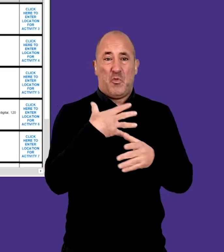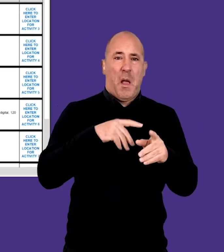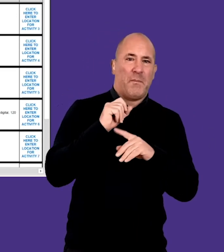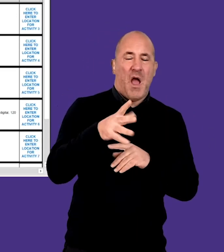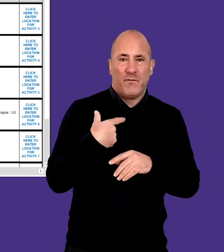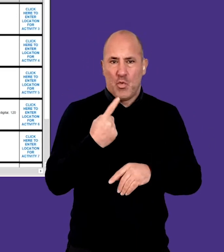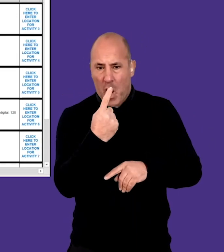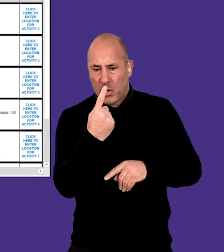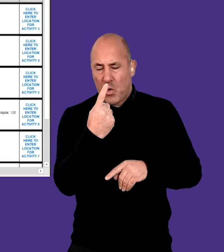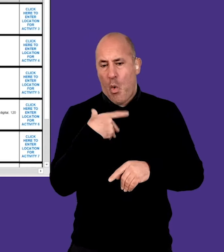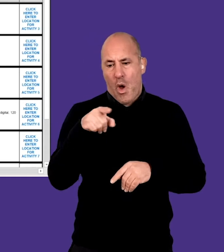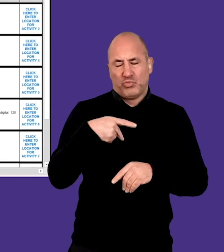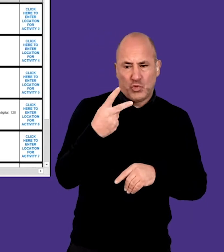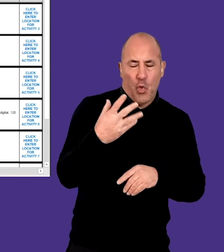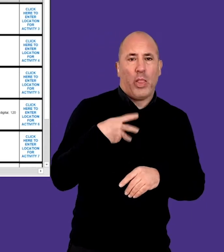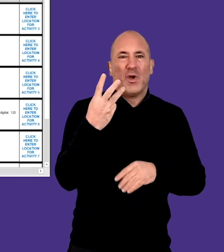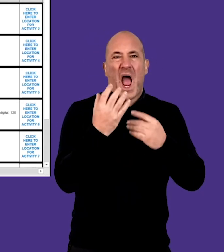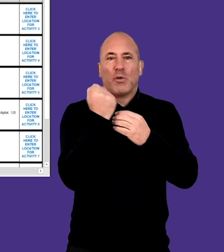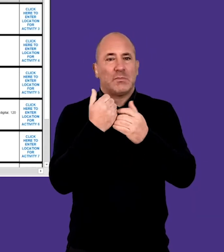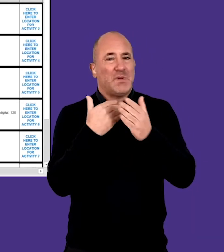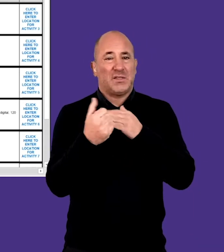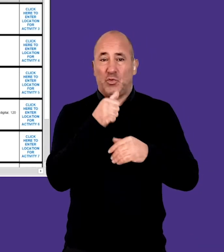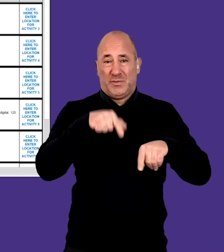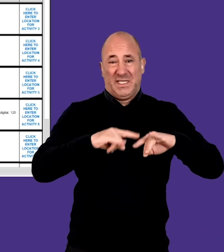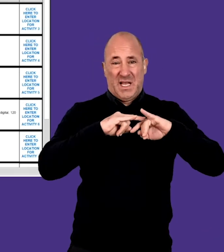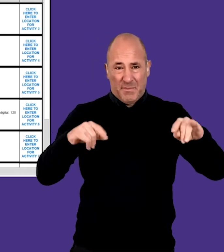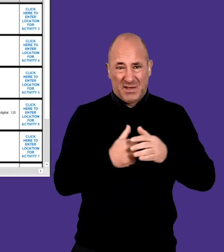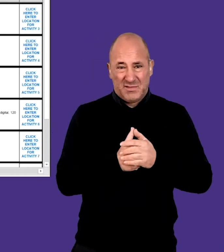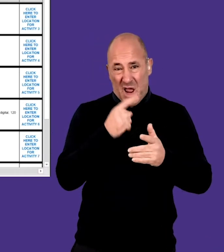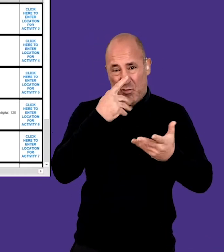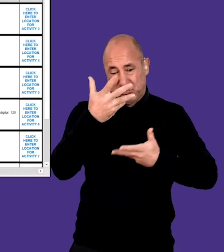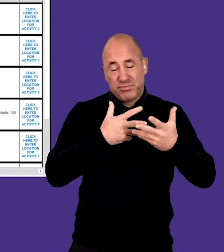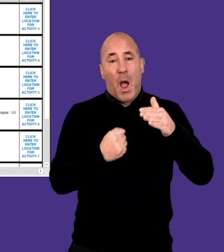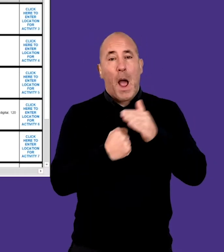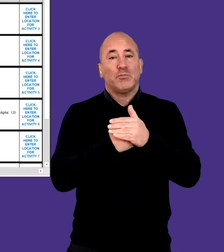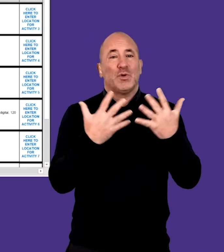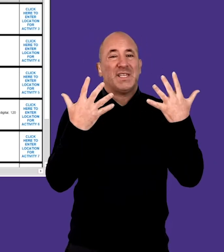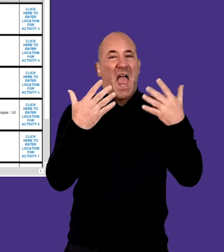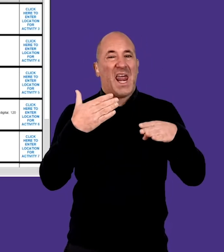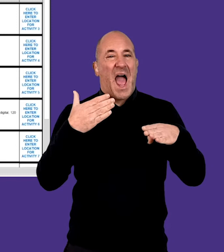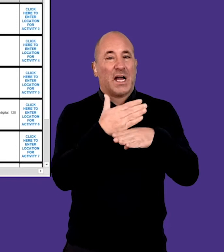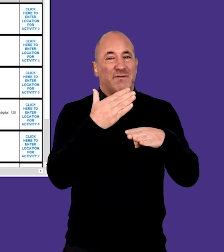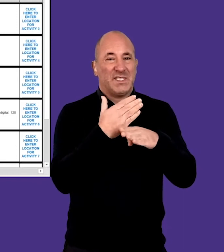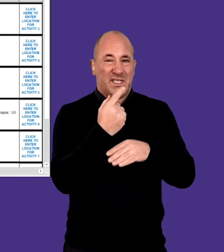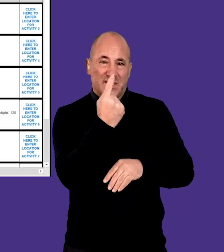you're applying to deliver against 1, 2, or 3 outcomes, and you'll be able to tell us about a total of up to